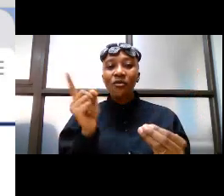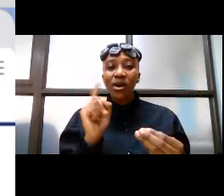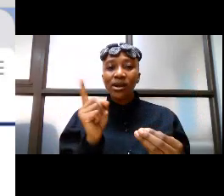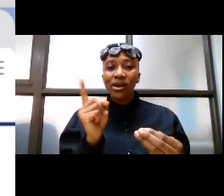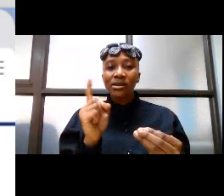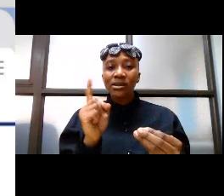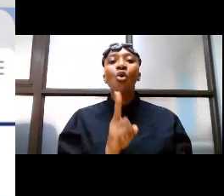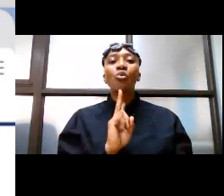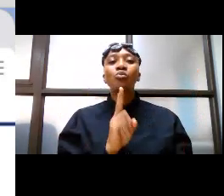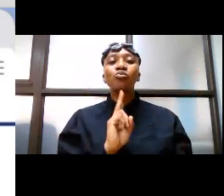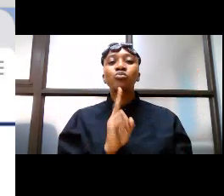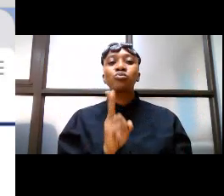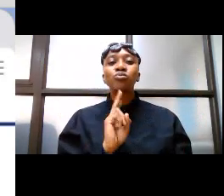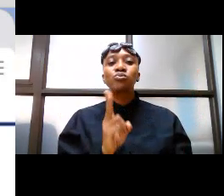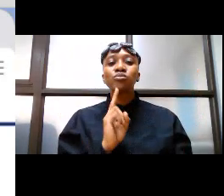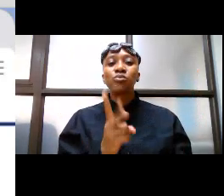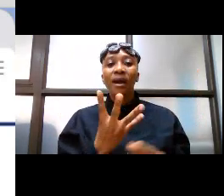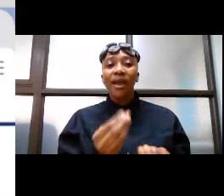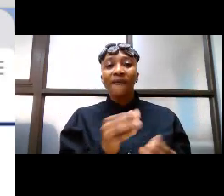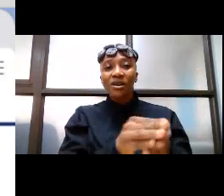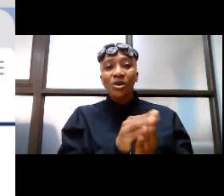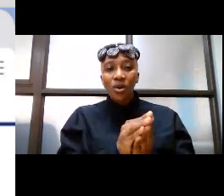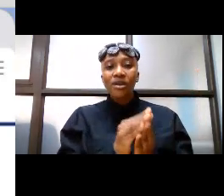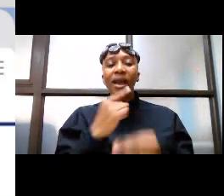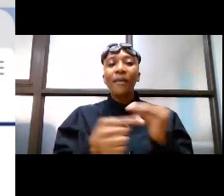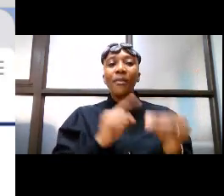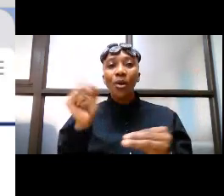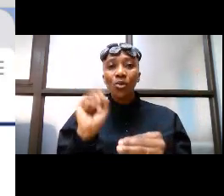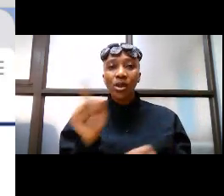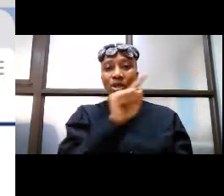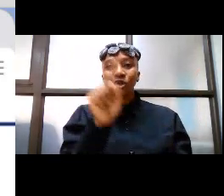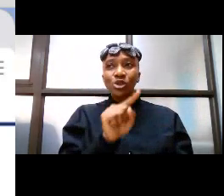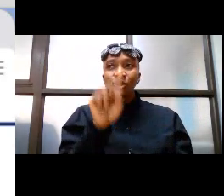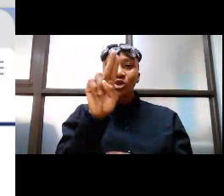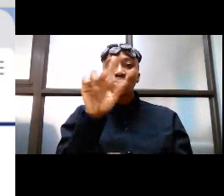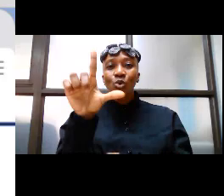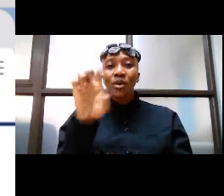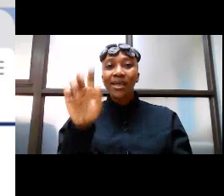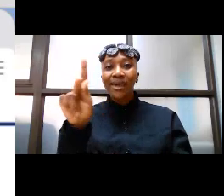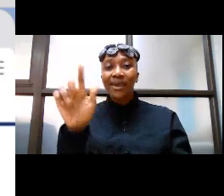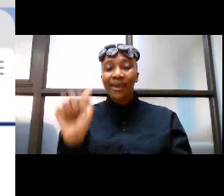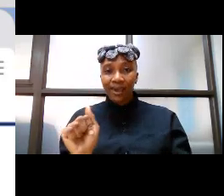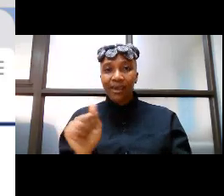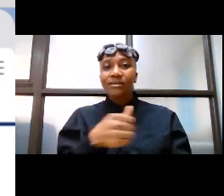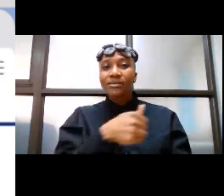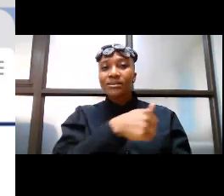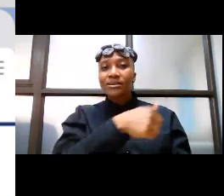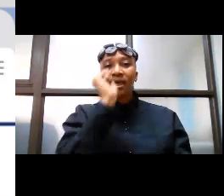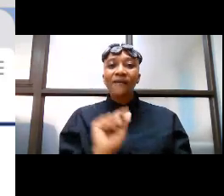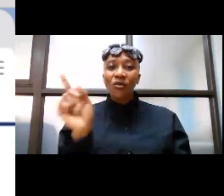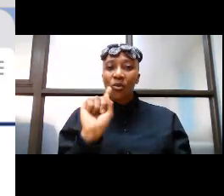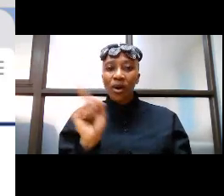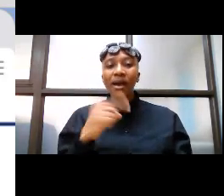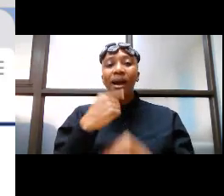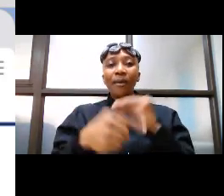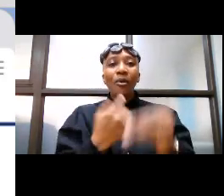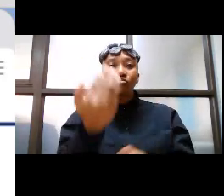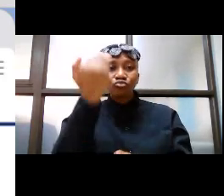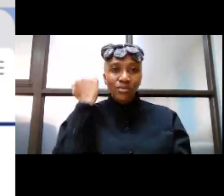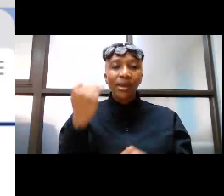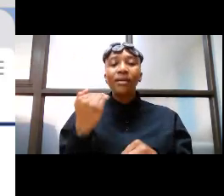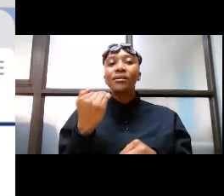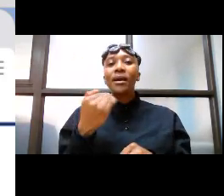around another of my, my colleague Zuleika Abrahams. She talks about exploring the lived experiences of primary